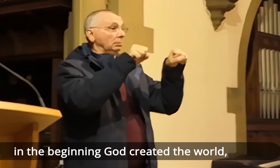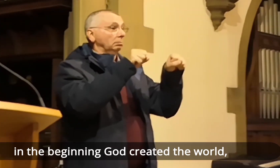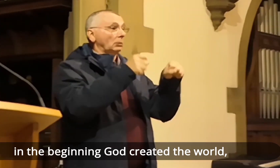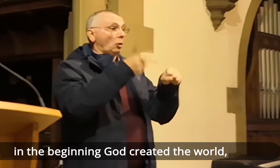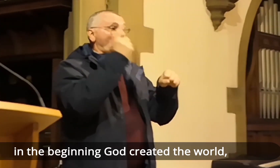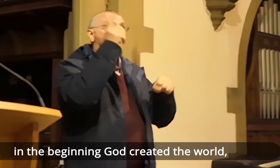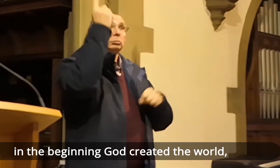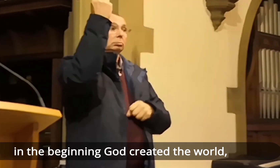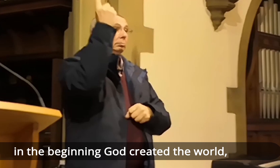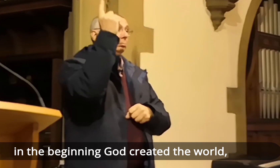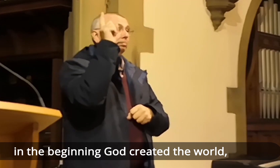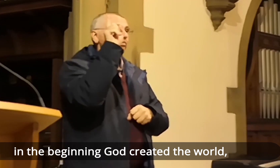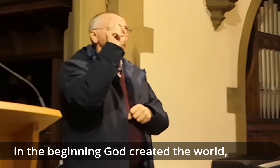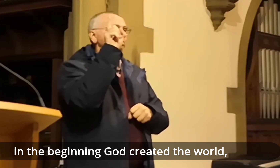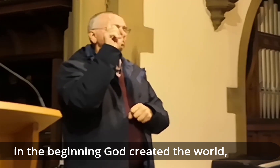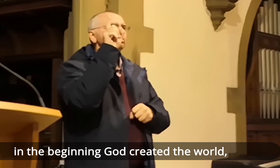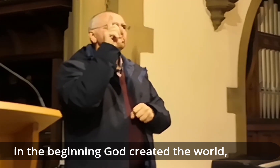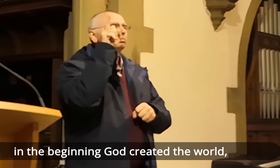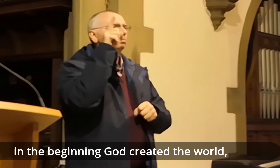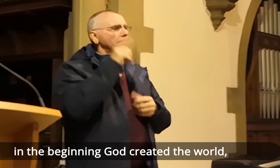in the beginning, God